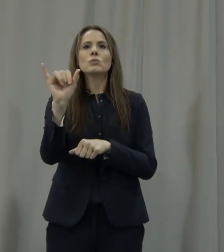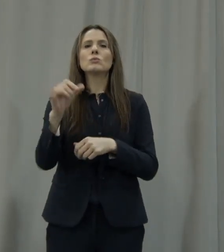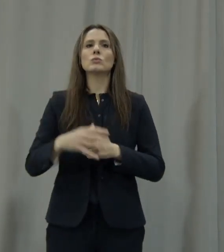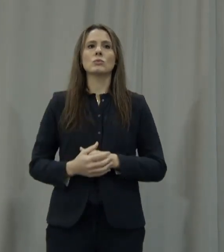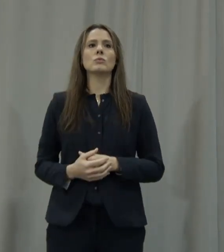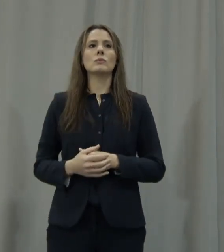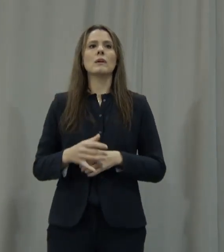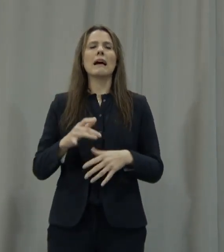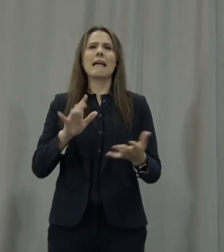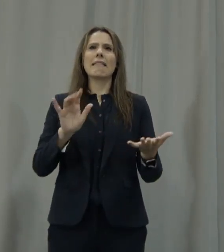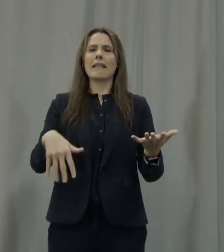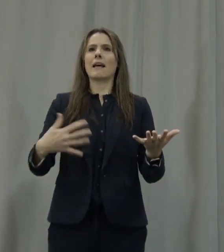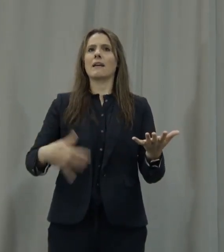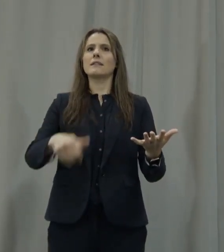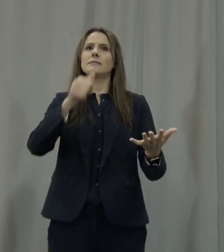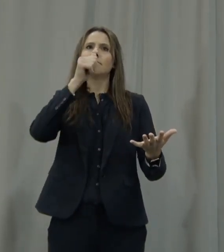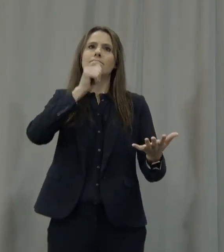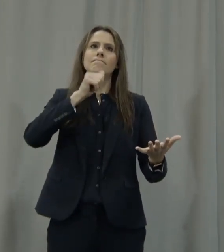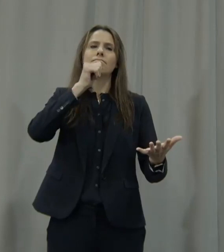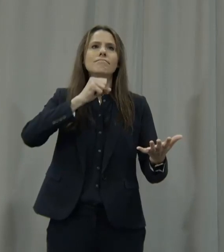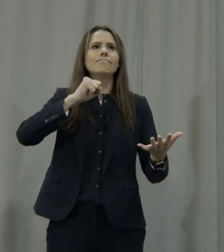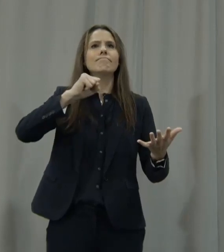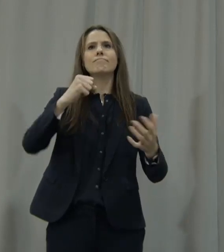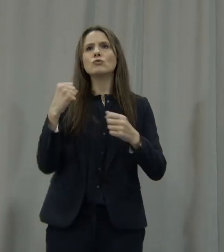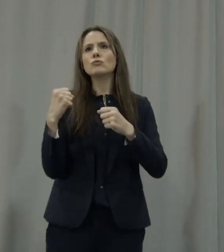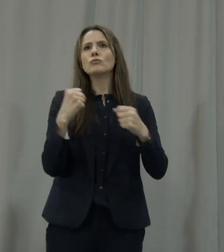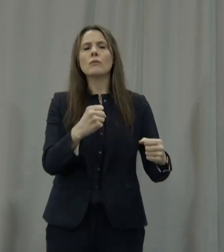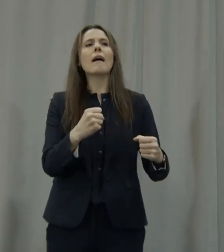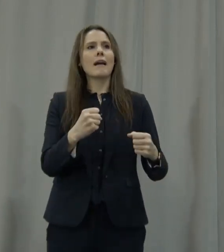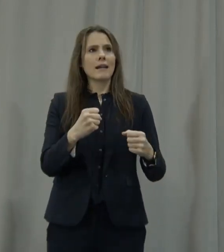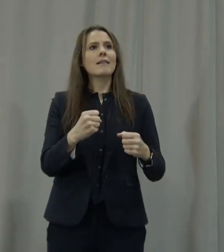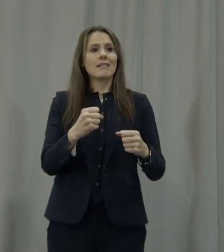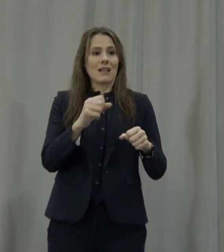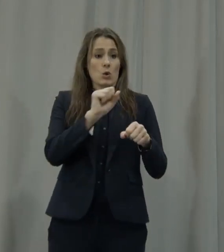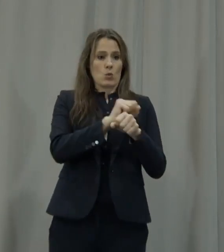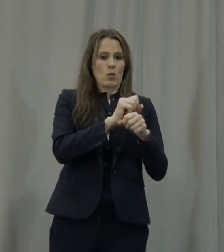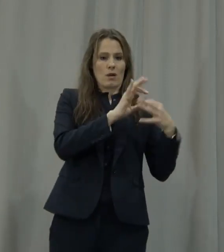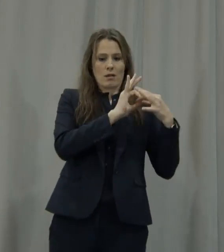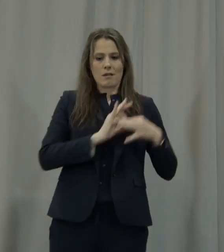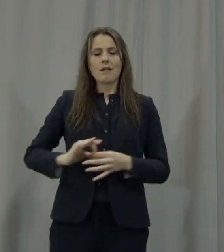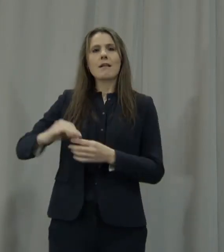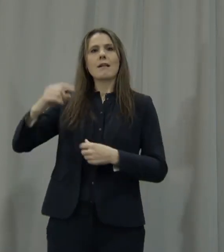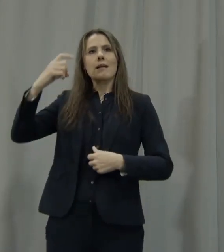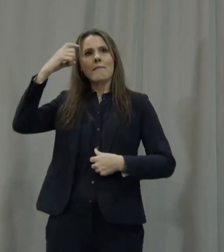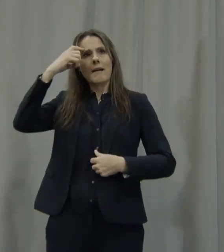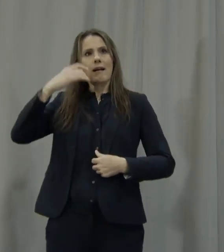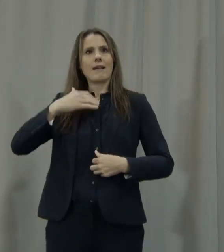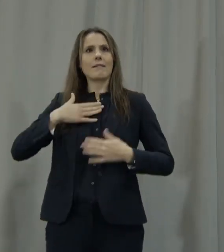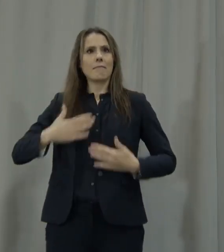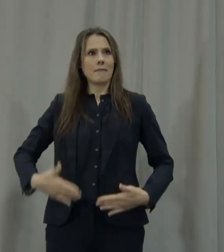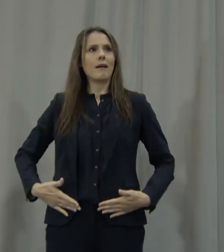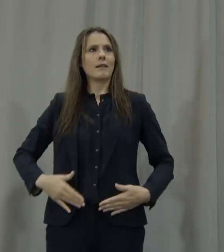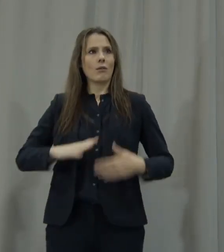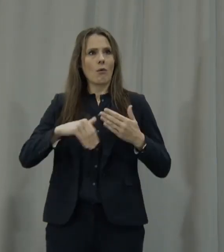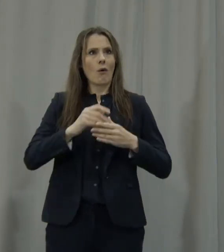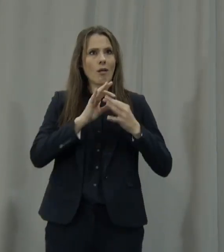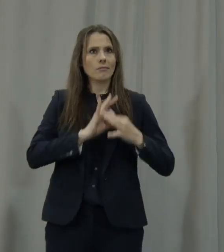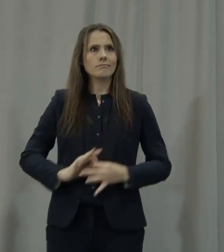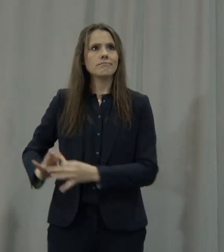the resilience and the resistance through our work with our minds and our bodies.